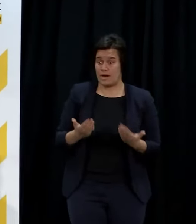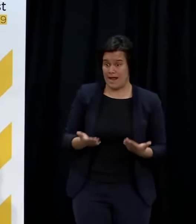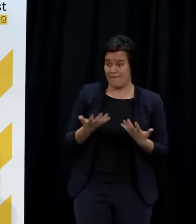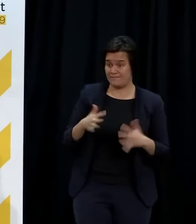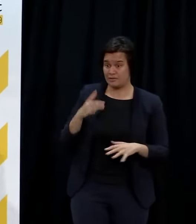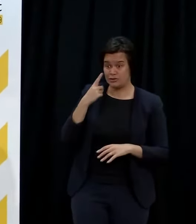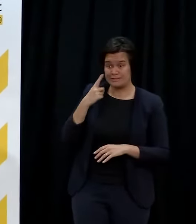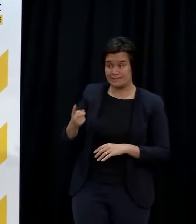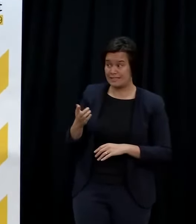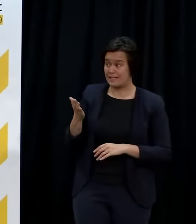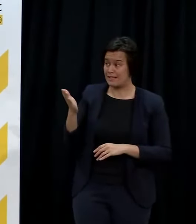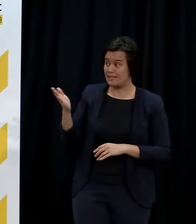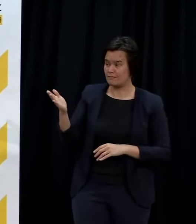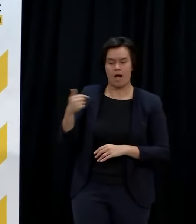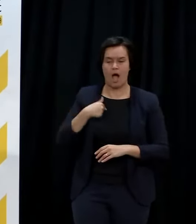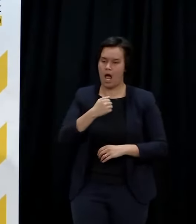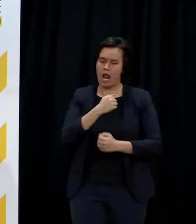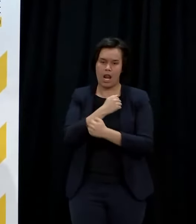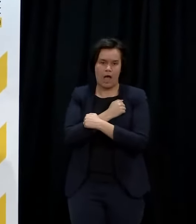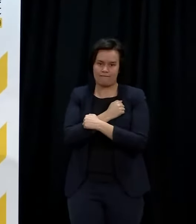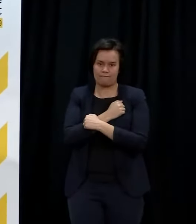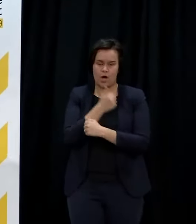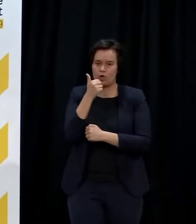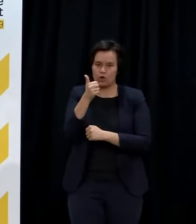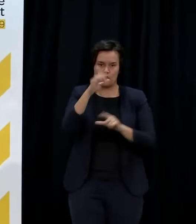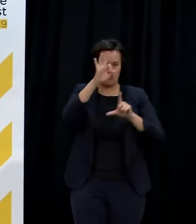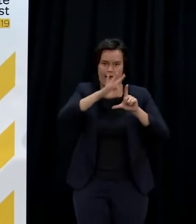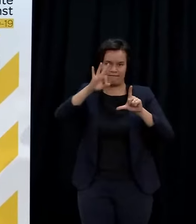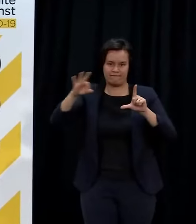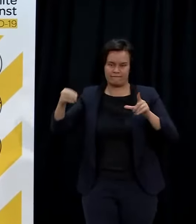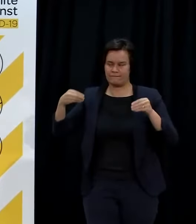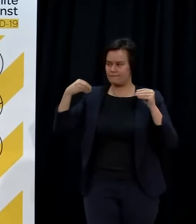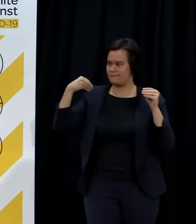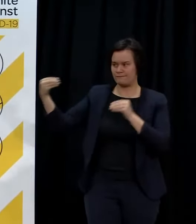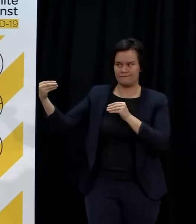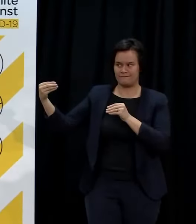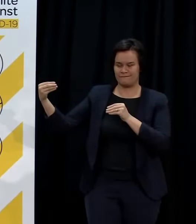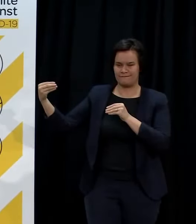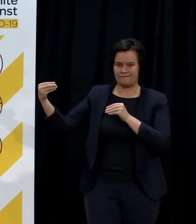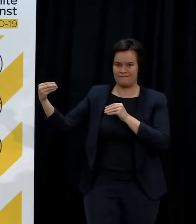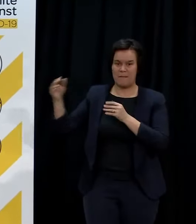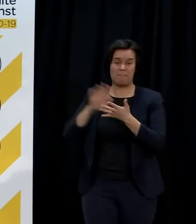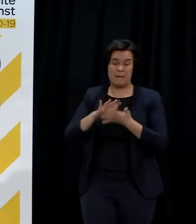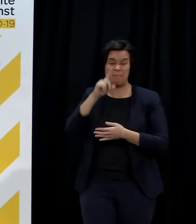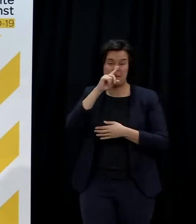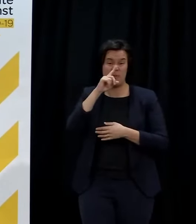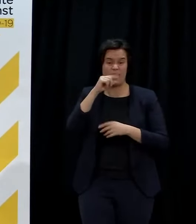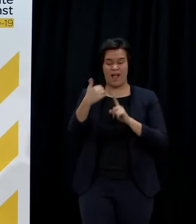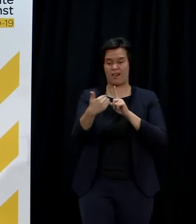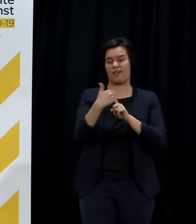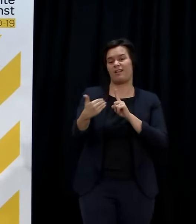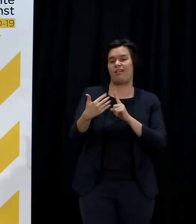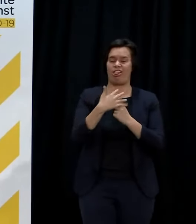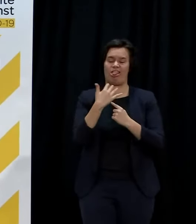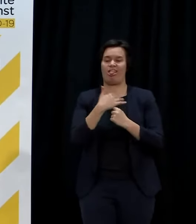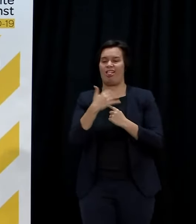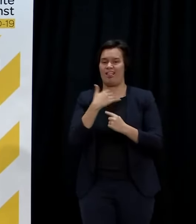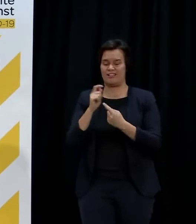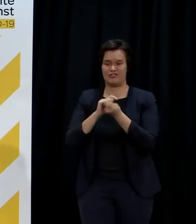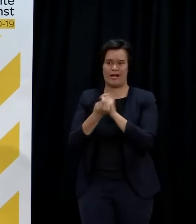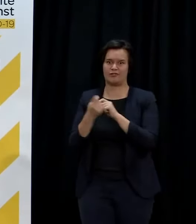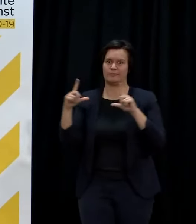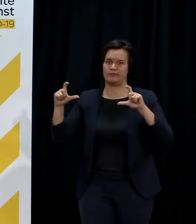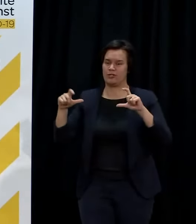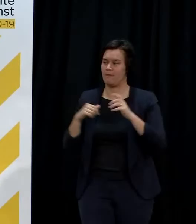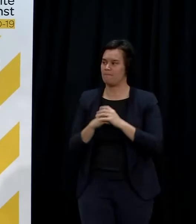that I love to hold up a good graph, just for the memes. But this black